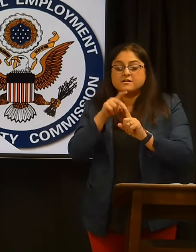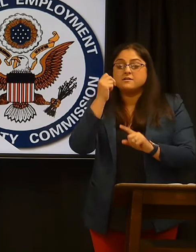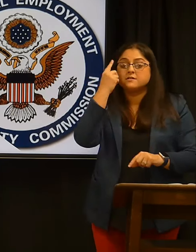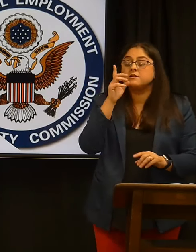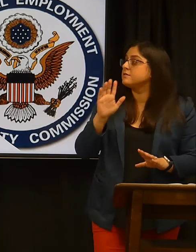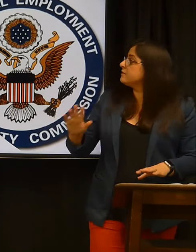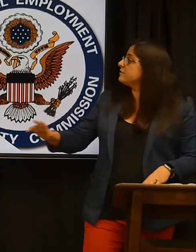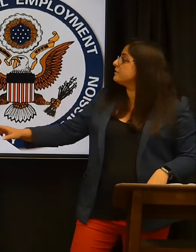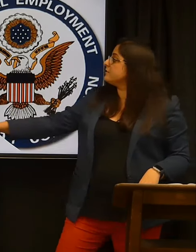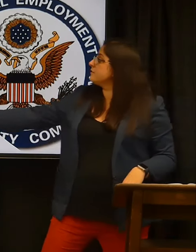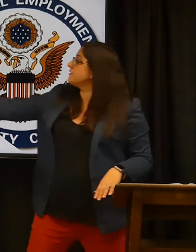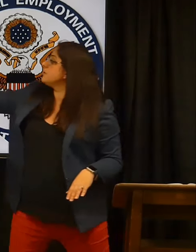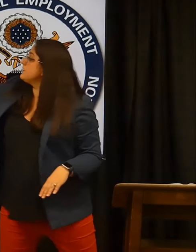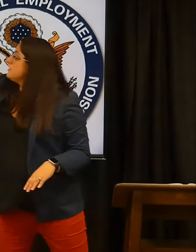So how do you file?